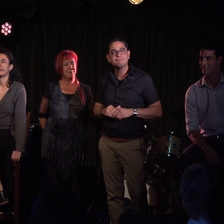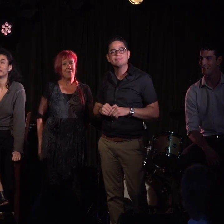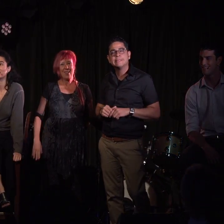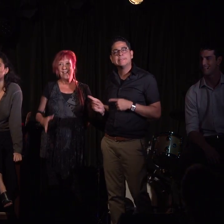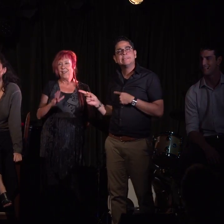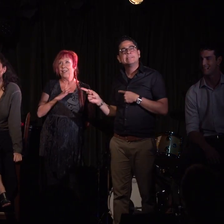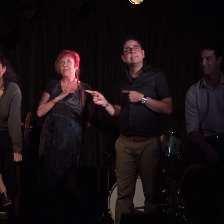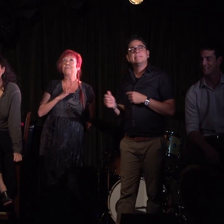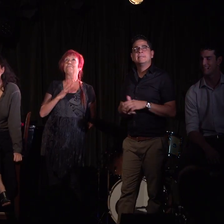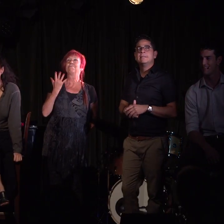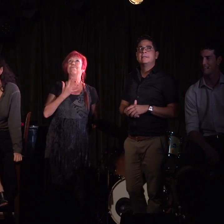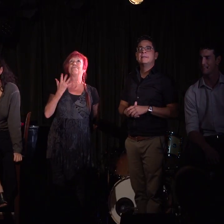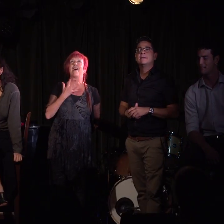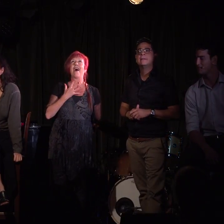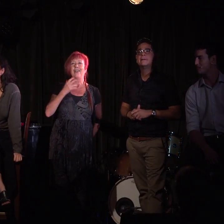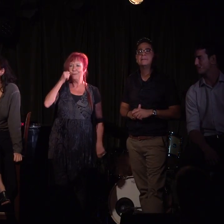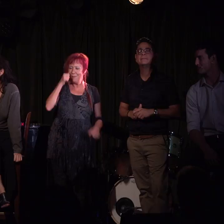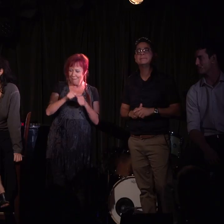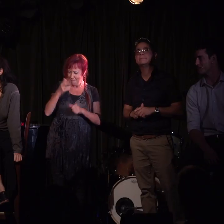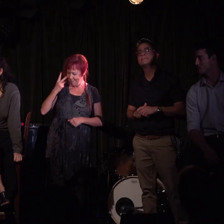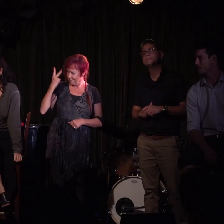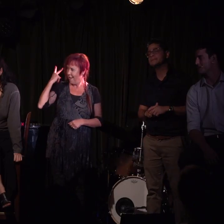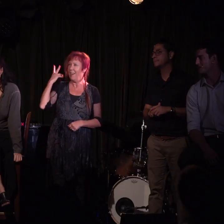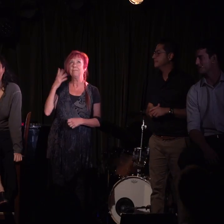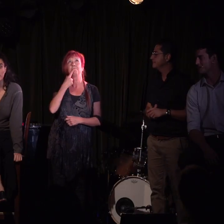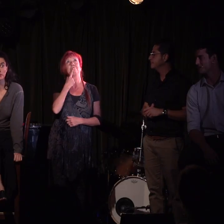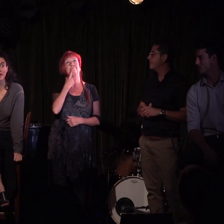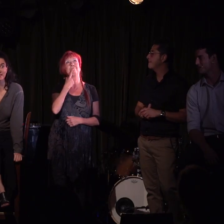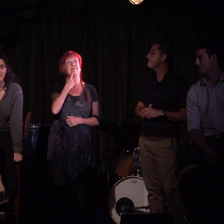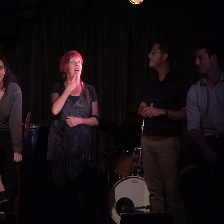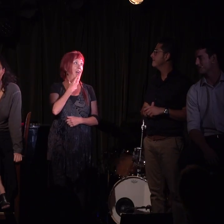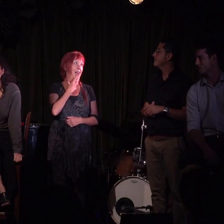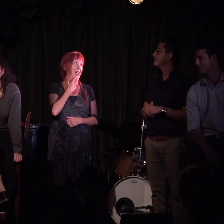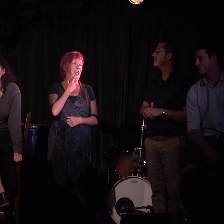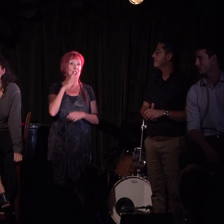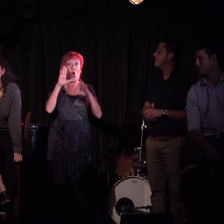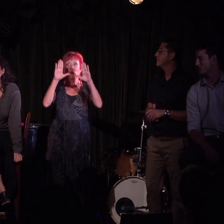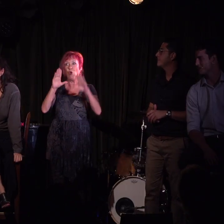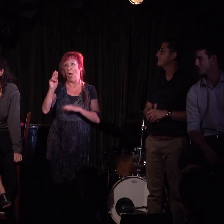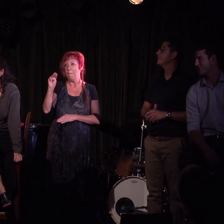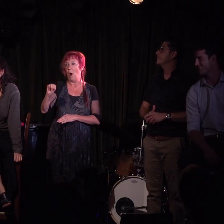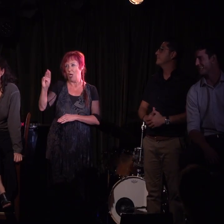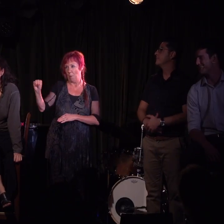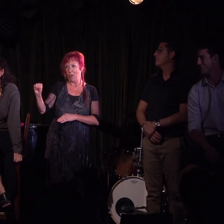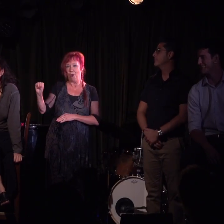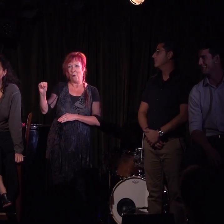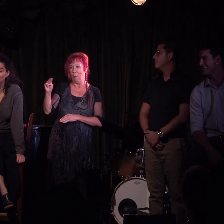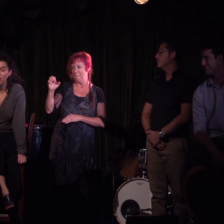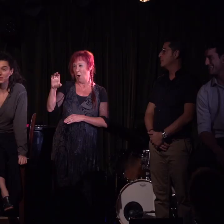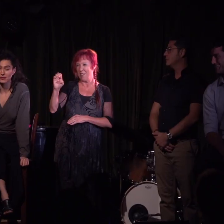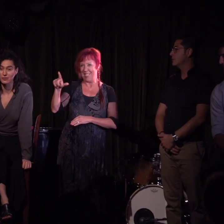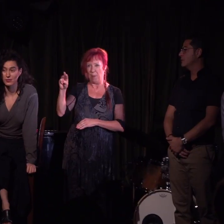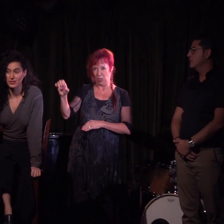Boy, what do I remember? A great Marcel Marceau show. That